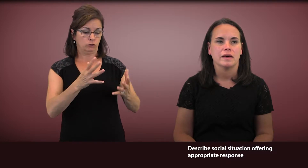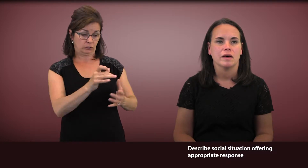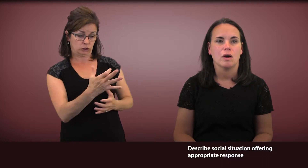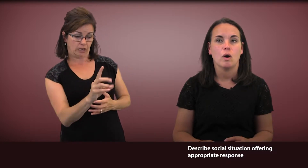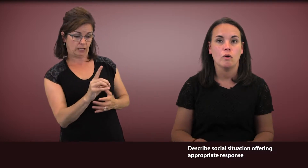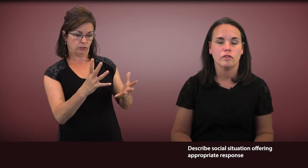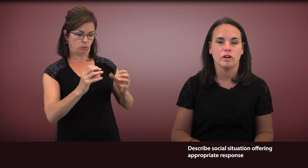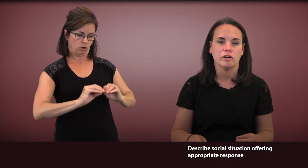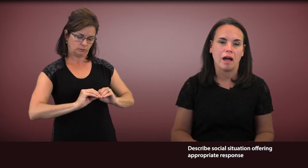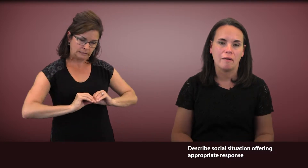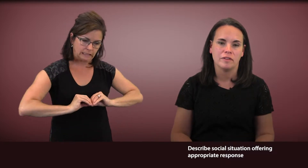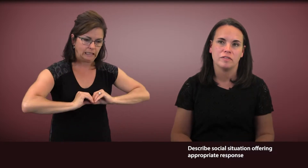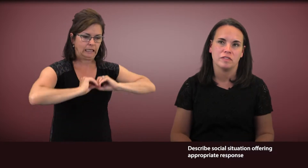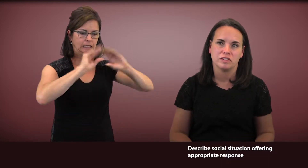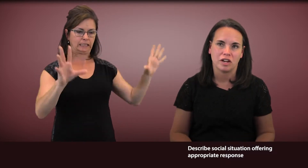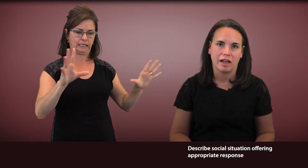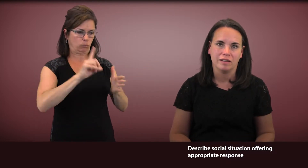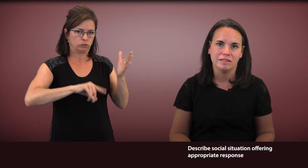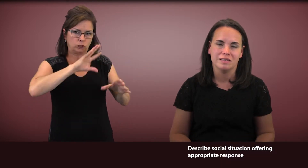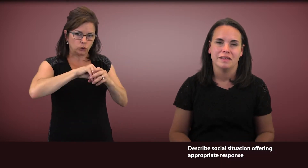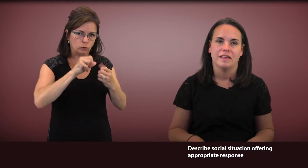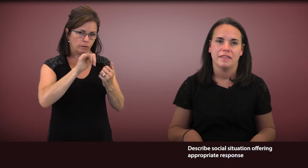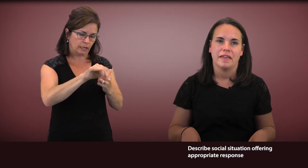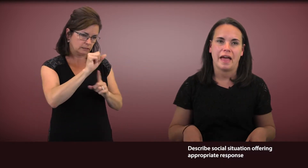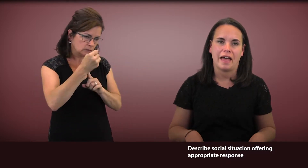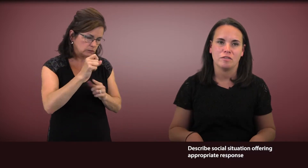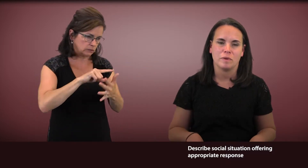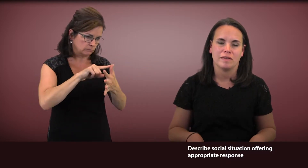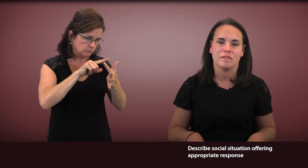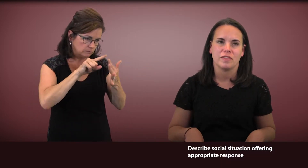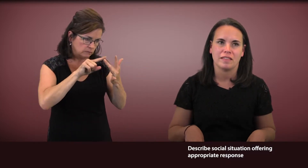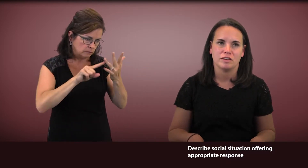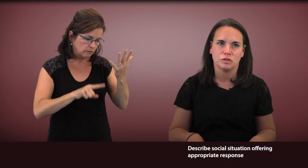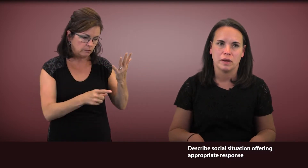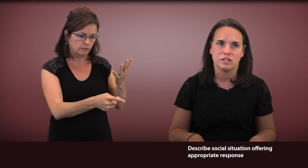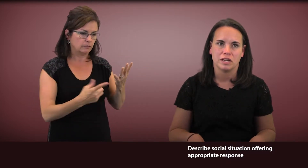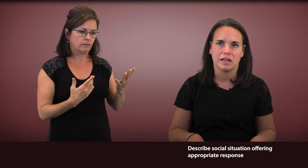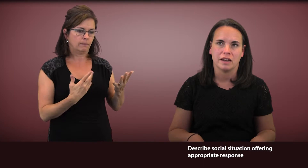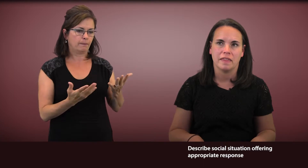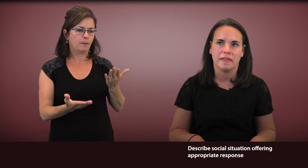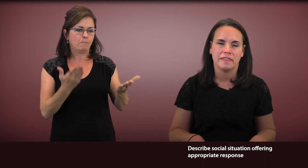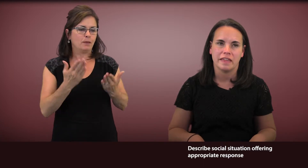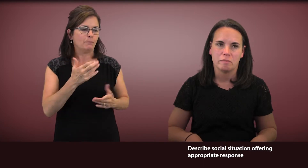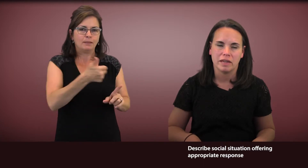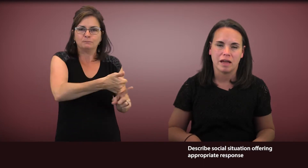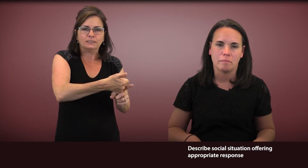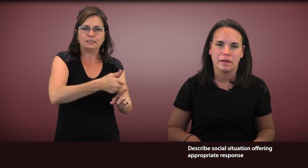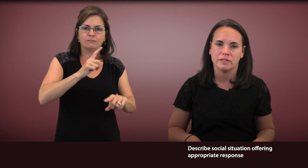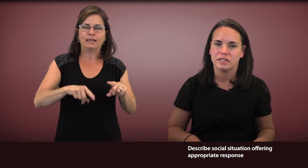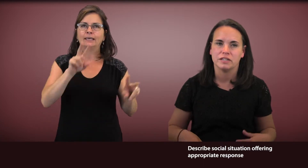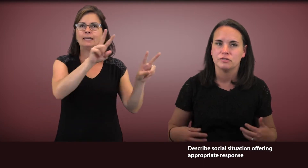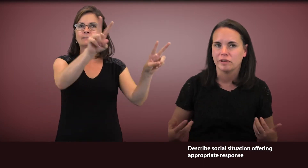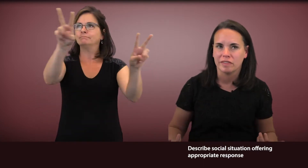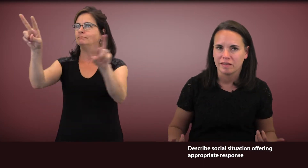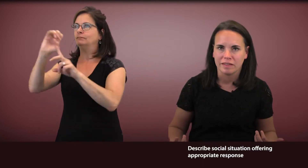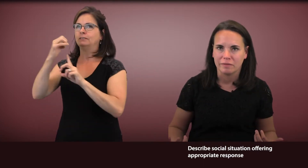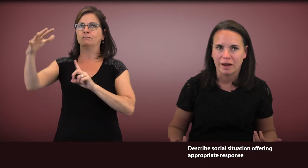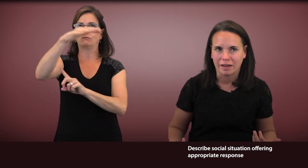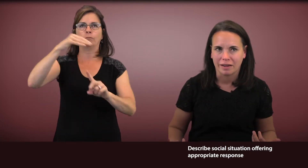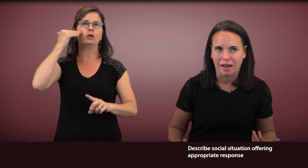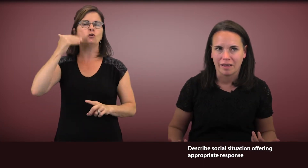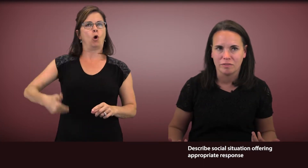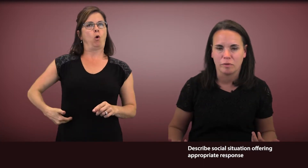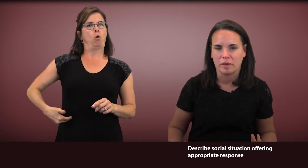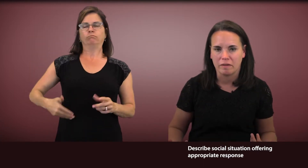make overt or obvious to the child the aspects of that situation that they may not be able to